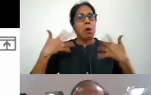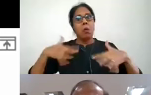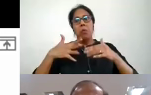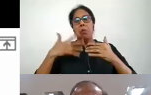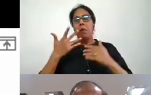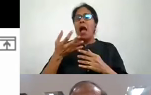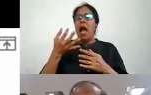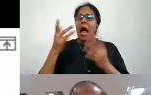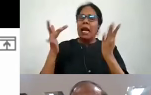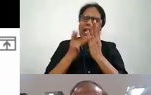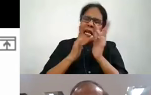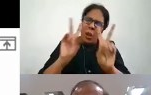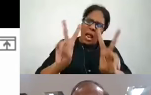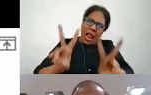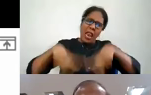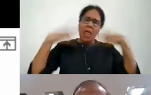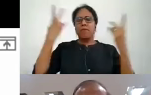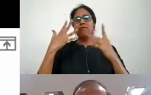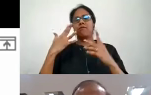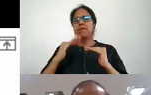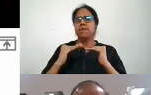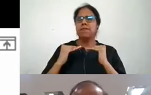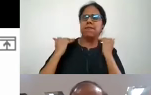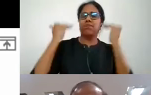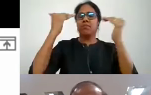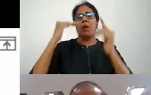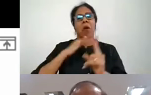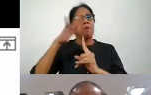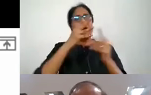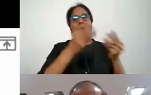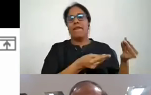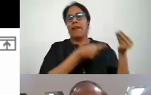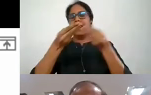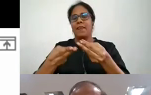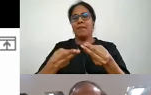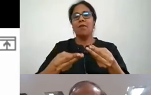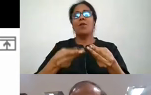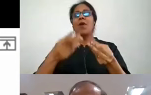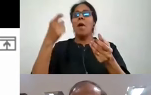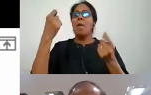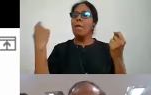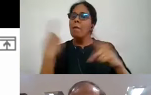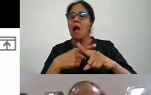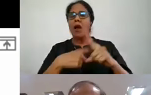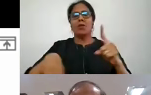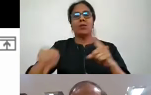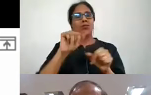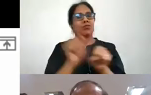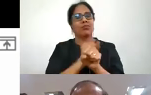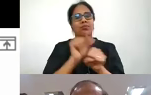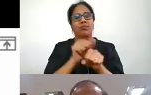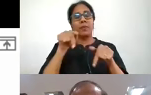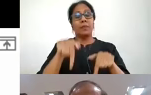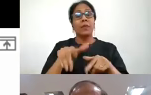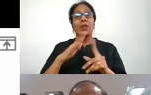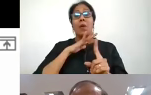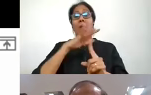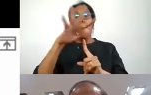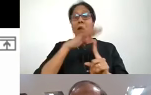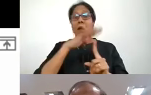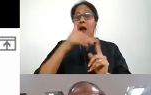Wi-Fi and this is going to support real-time applications. So, currently Wi-Fi 6 is giving me around 160